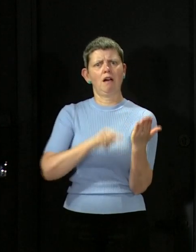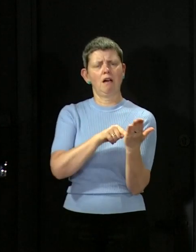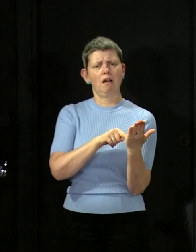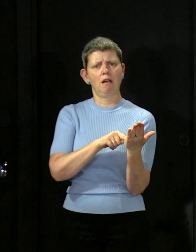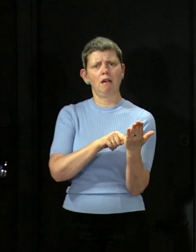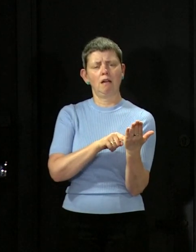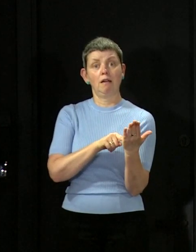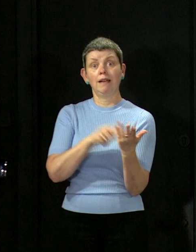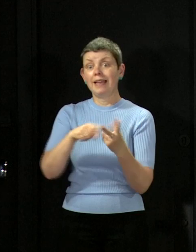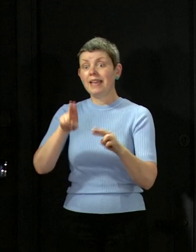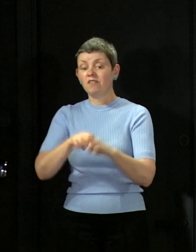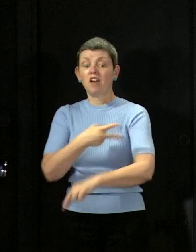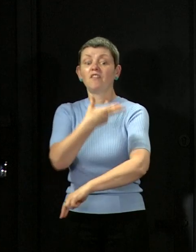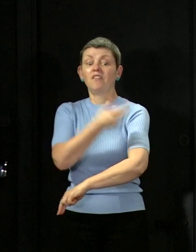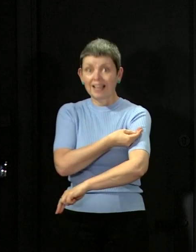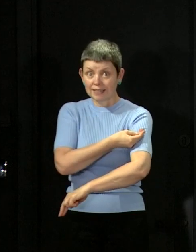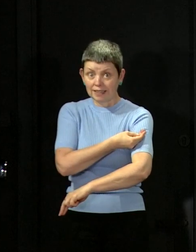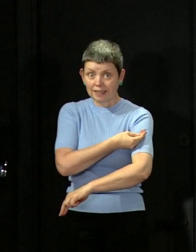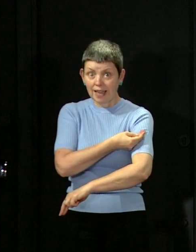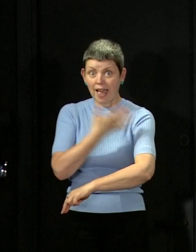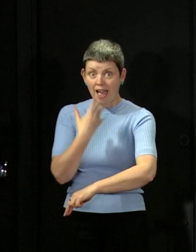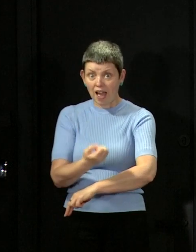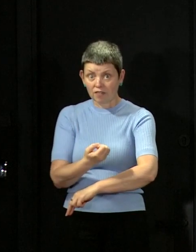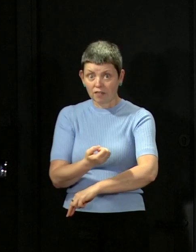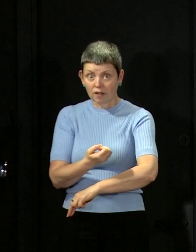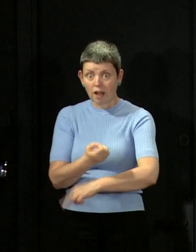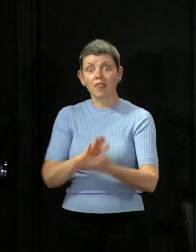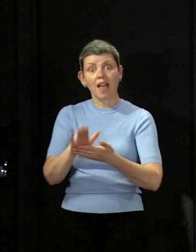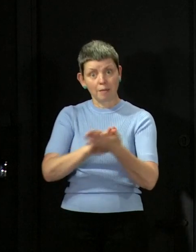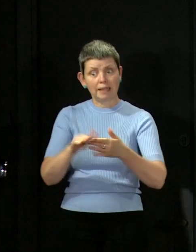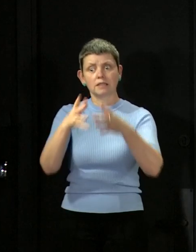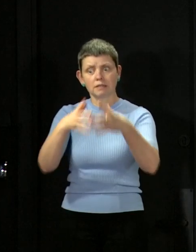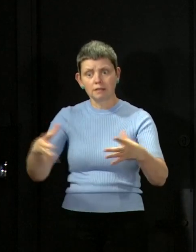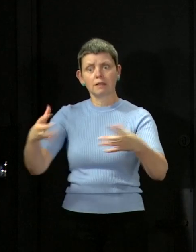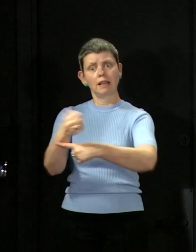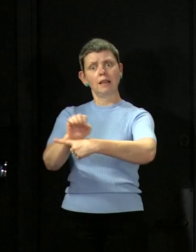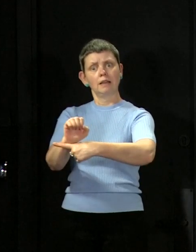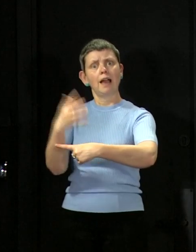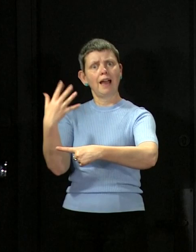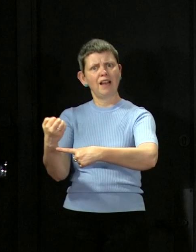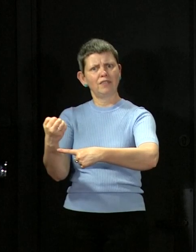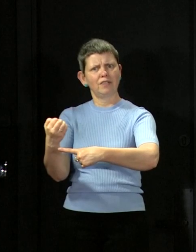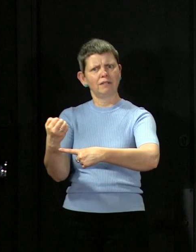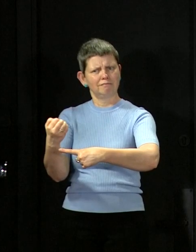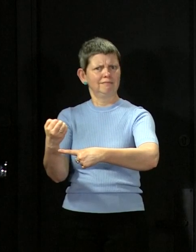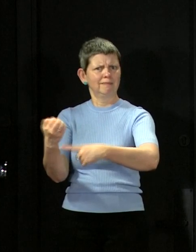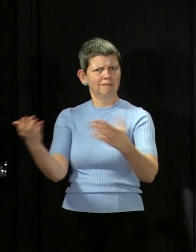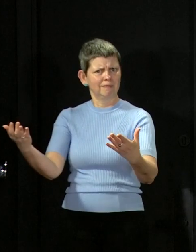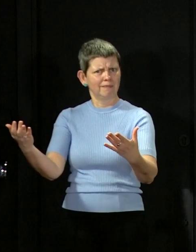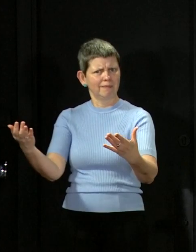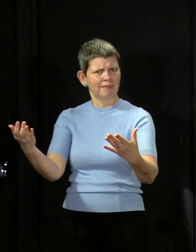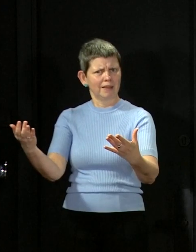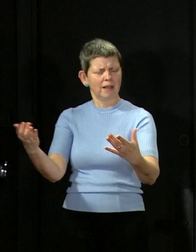vaccine, if you get a vaccine, it will get you to a point potentially of herd immunity. So that's the point I'm making. It has absolutely,